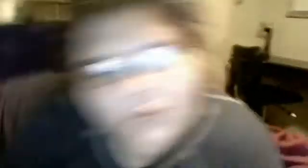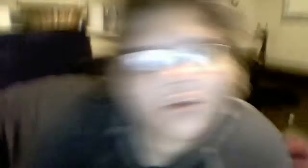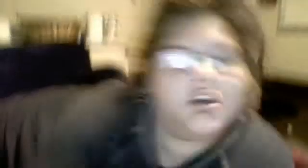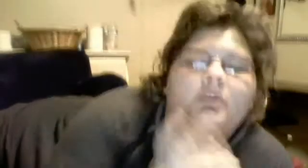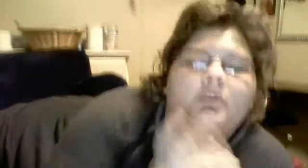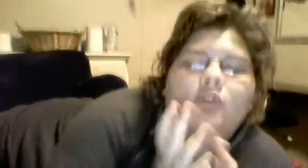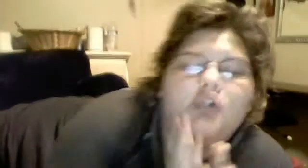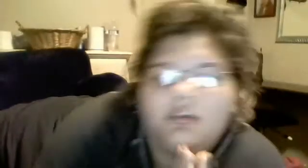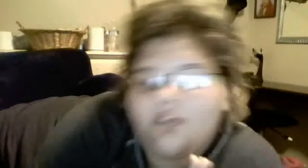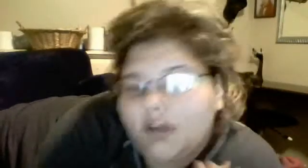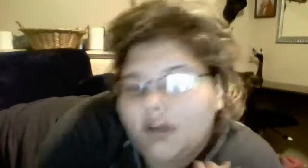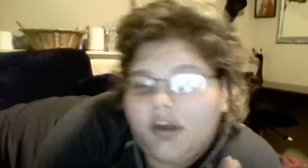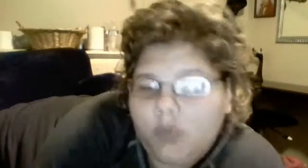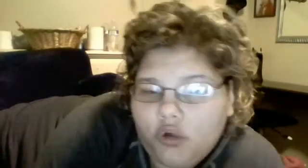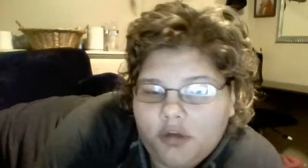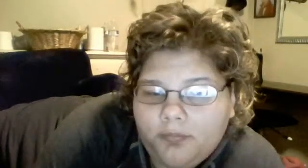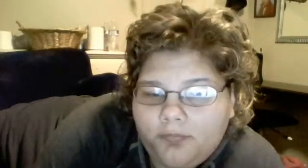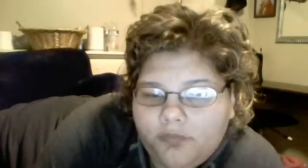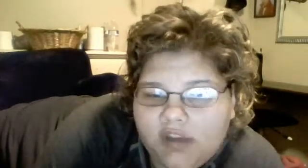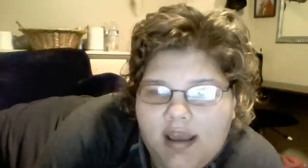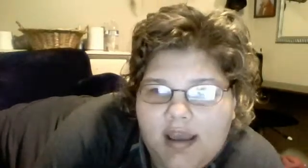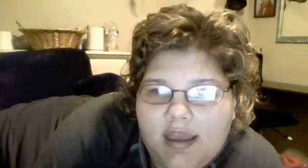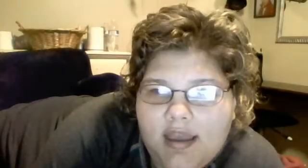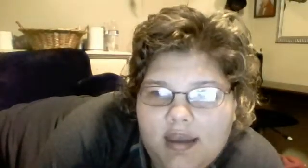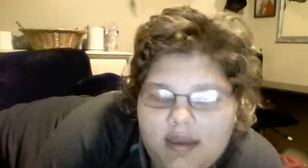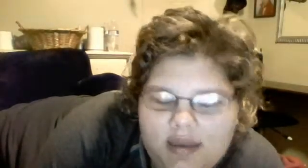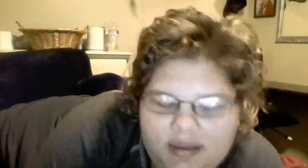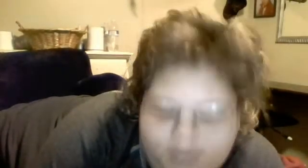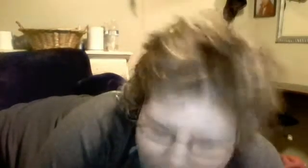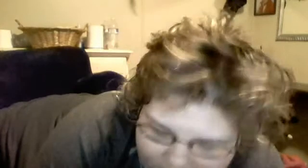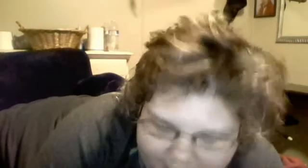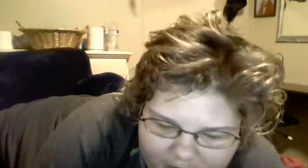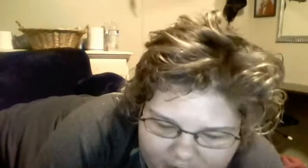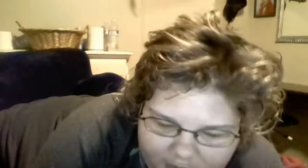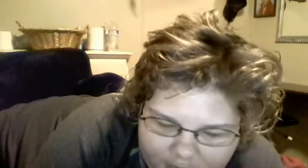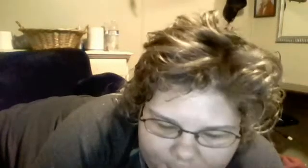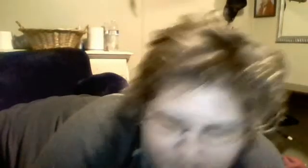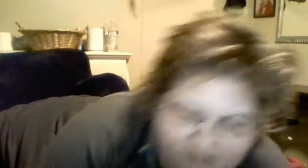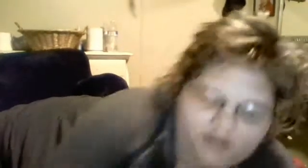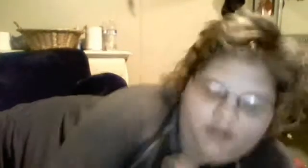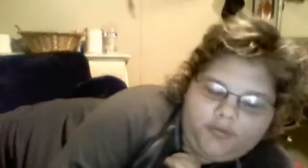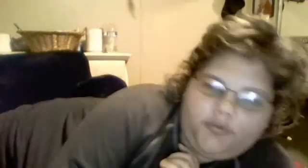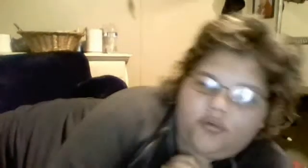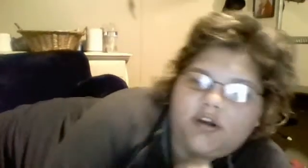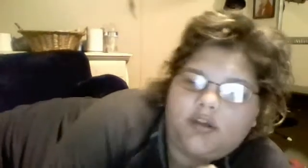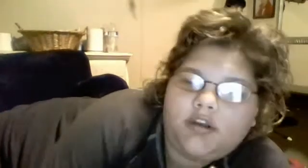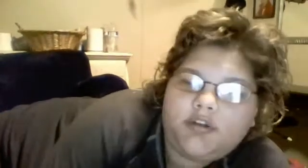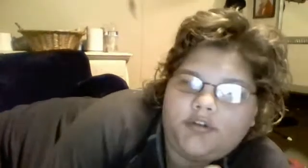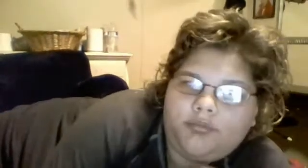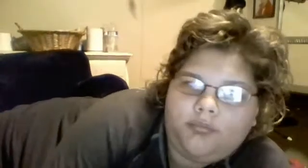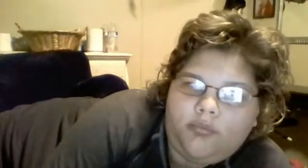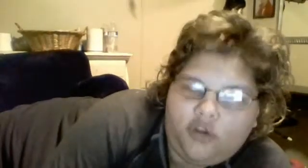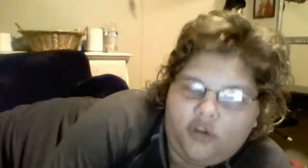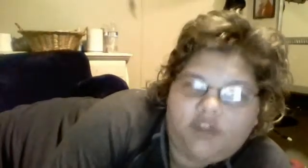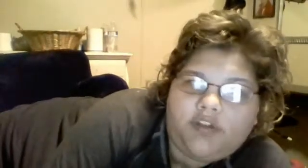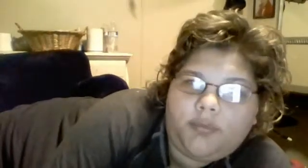Okay, before I offend anyone, here's my opinion on what I think of the Twilight movies. Not the books,